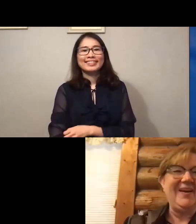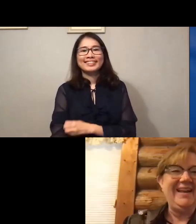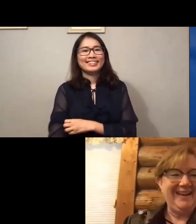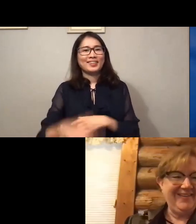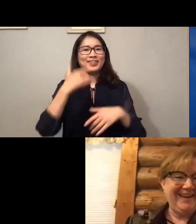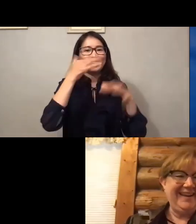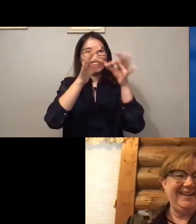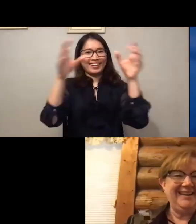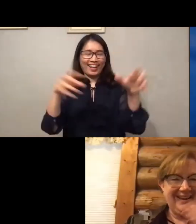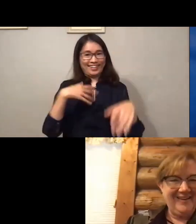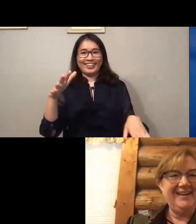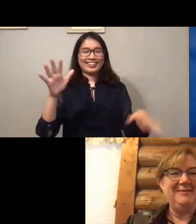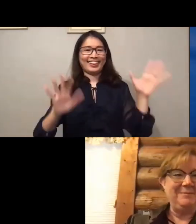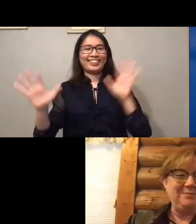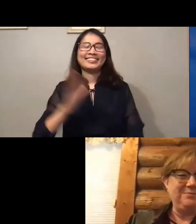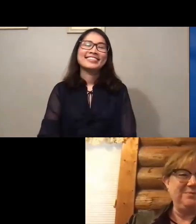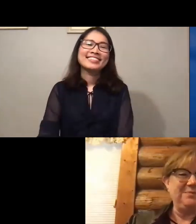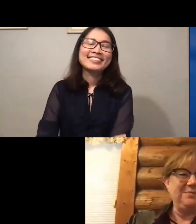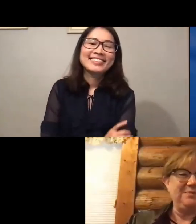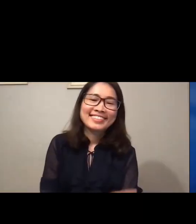you. Okay, carry on.